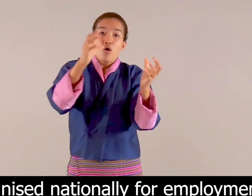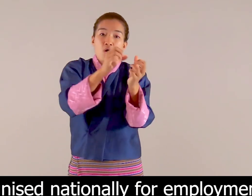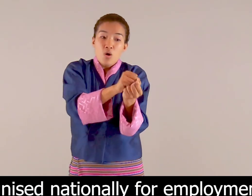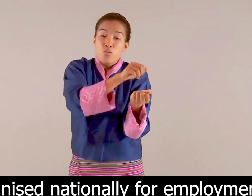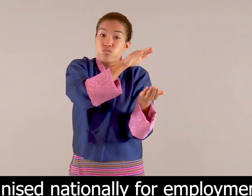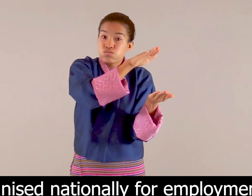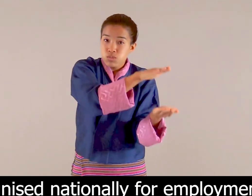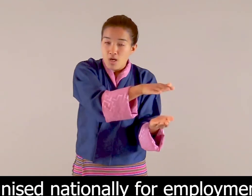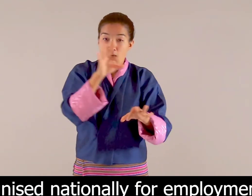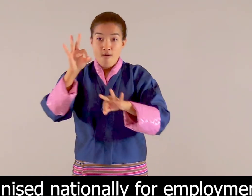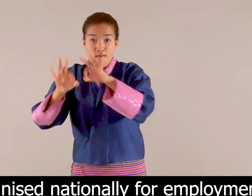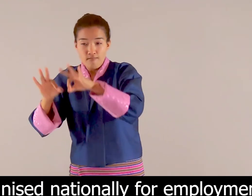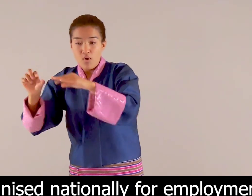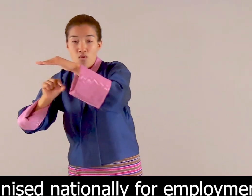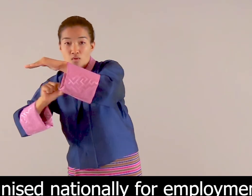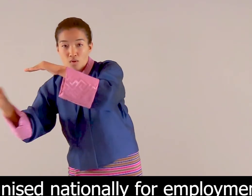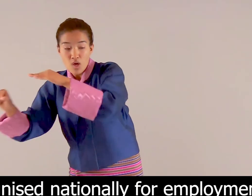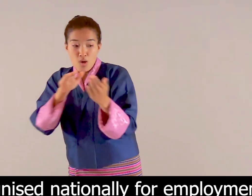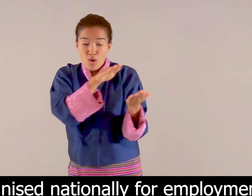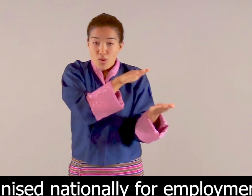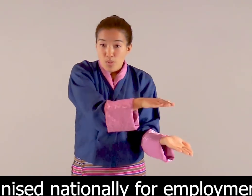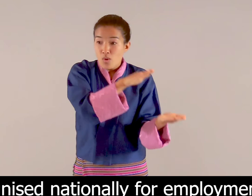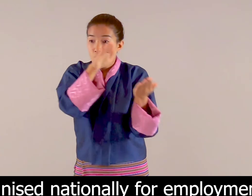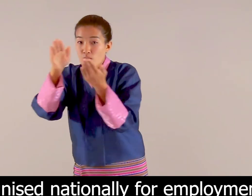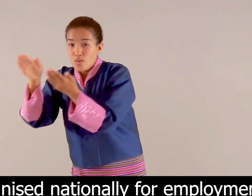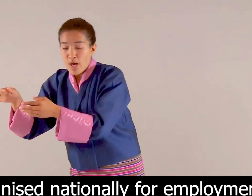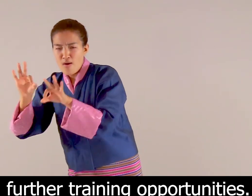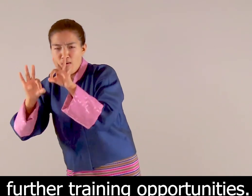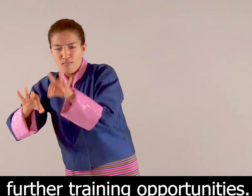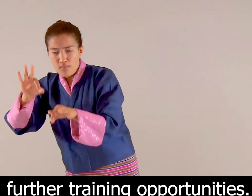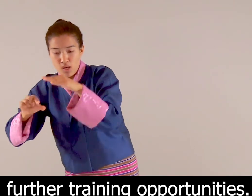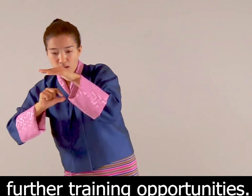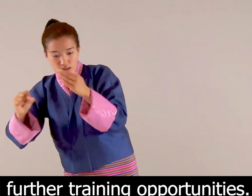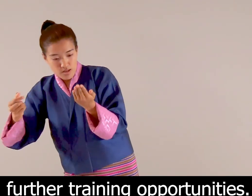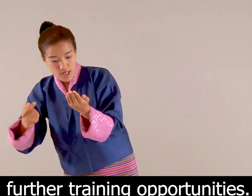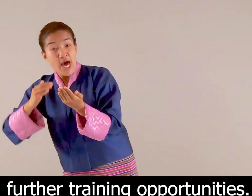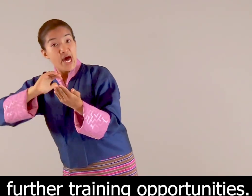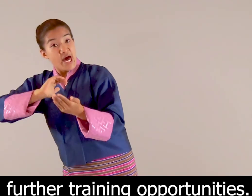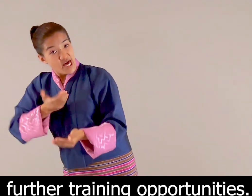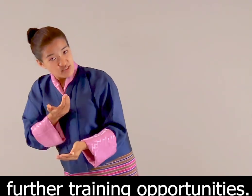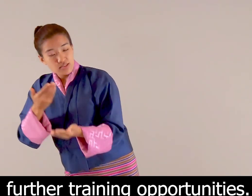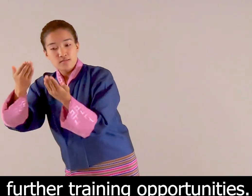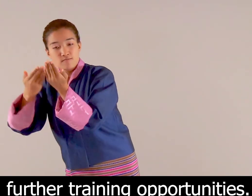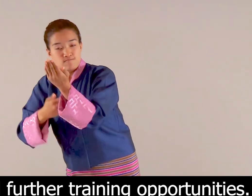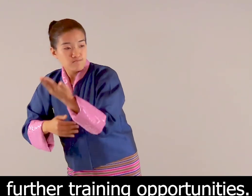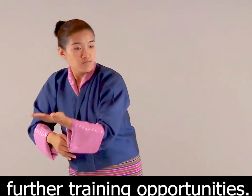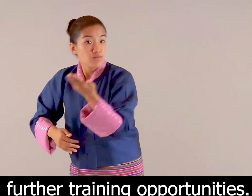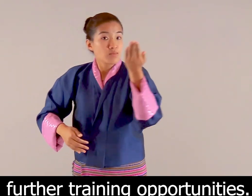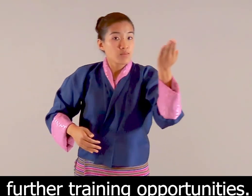shall be recognized nationally for employment and further training